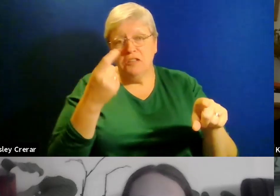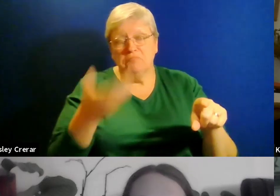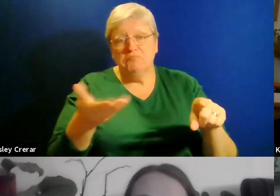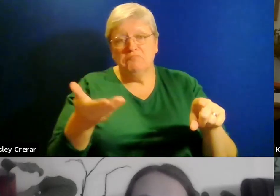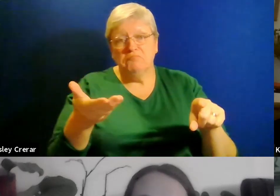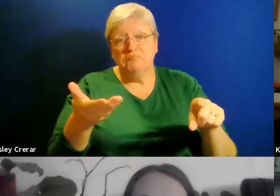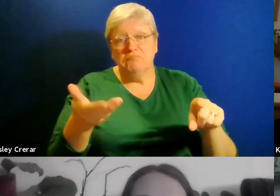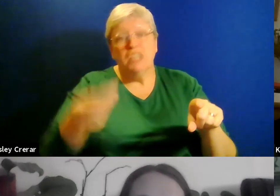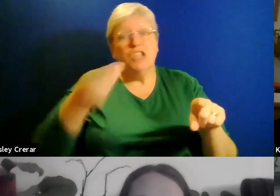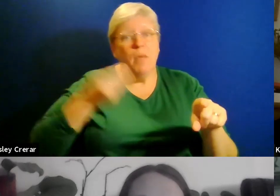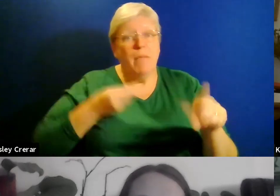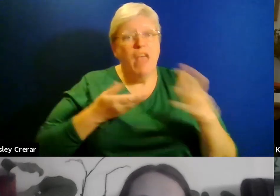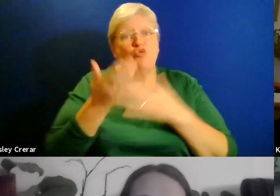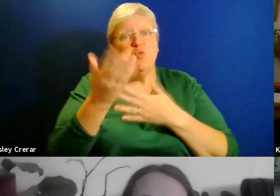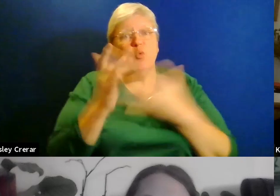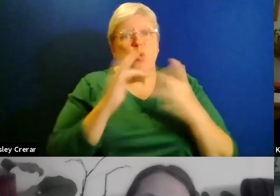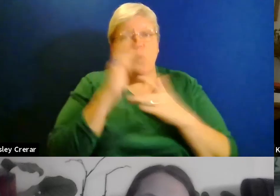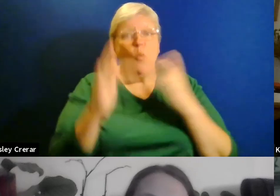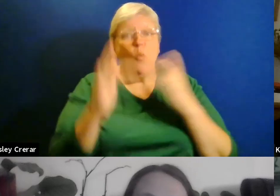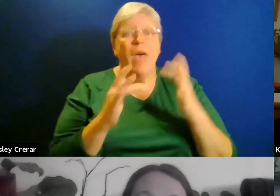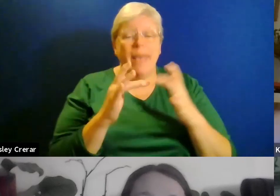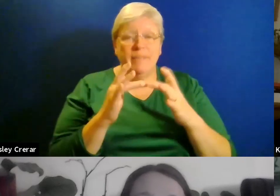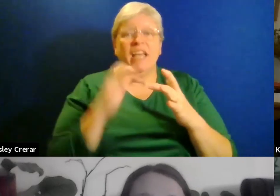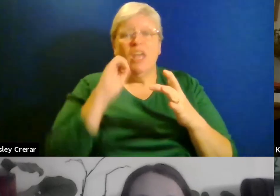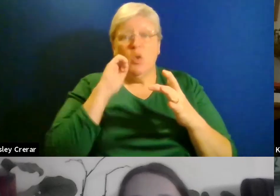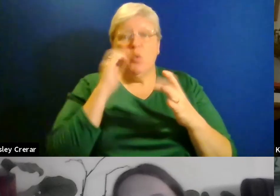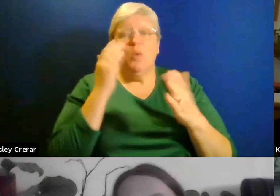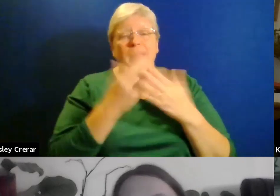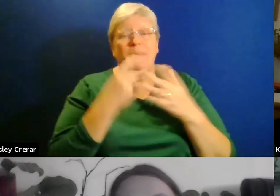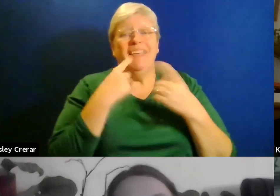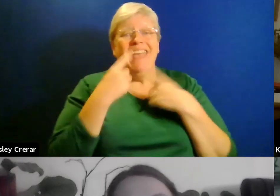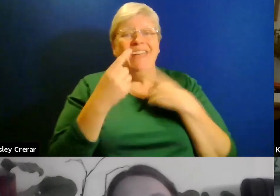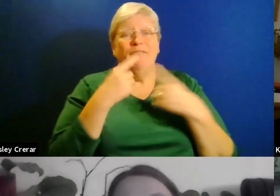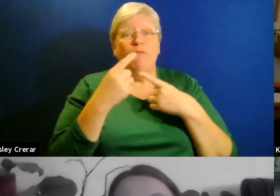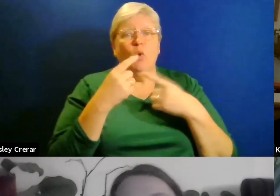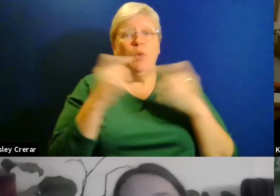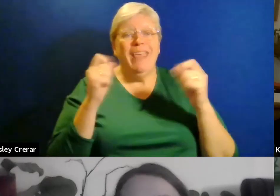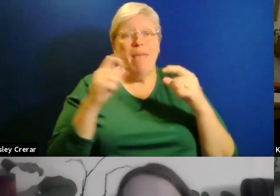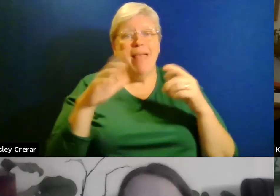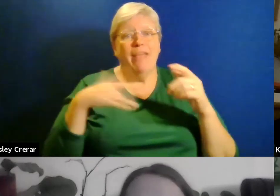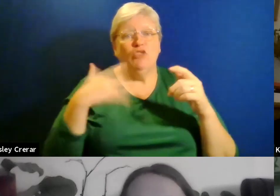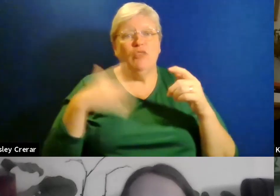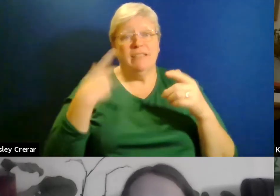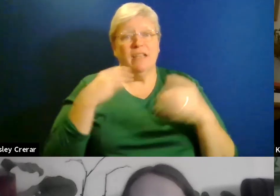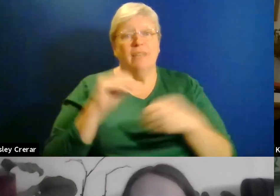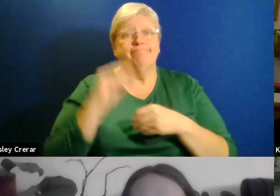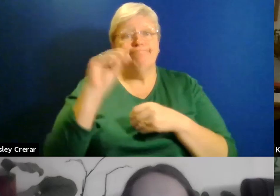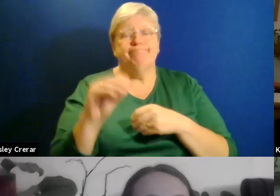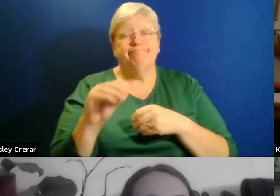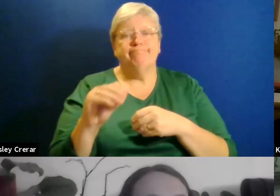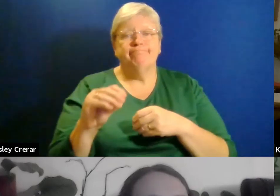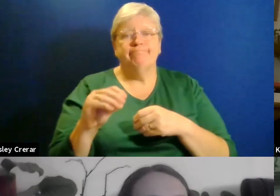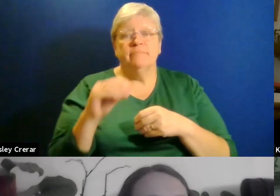you can submit through the website. There'll be an info email address that you can send submissions to. But I think that